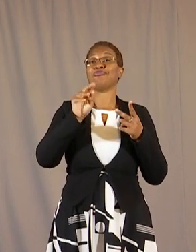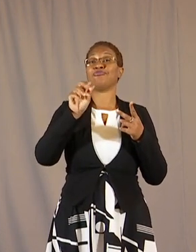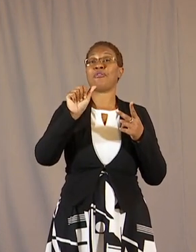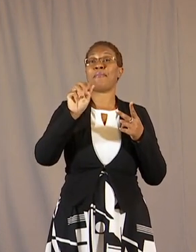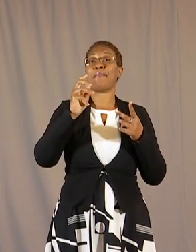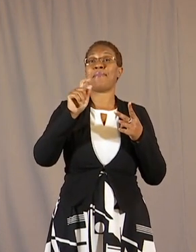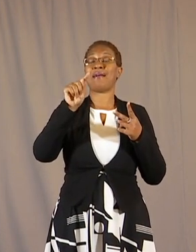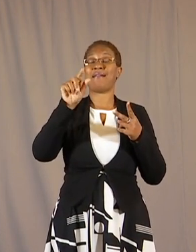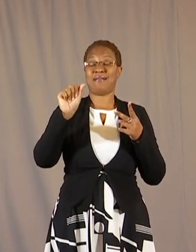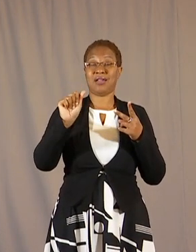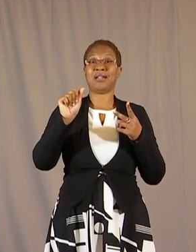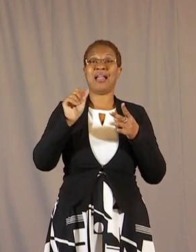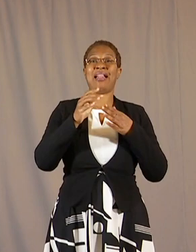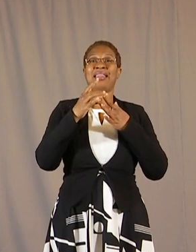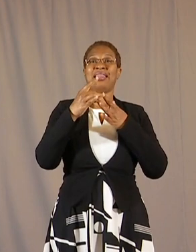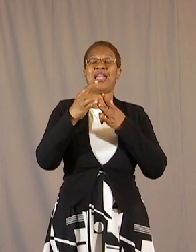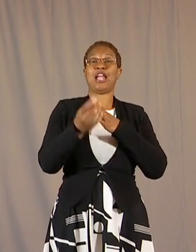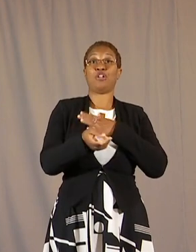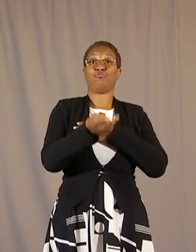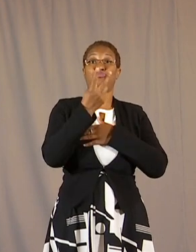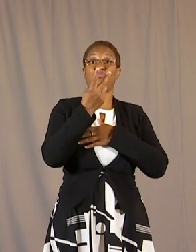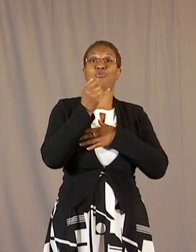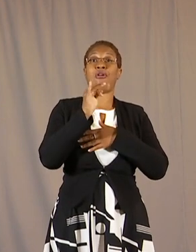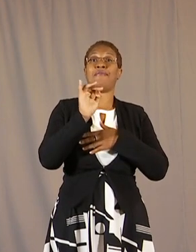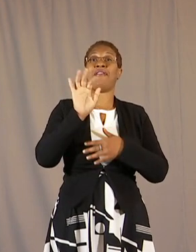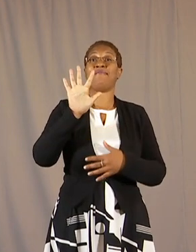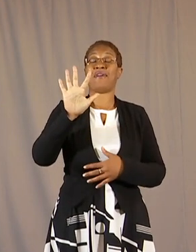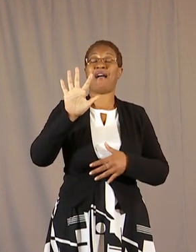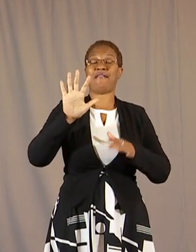so in this collaborative effort,